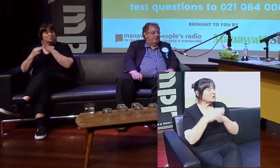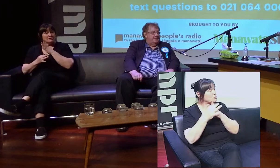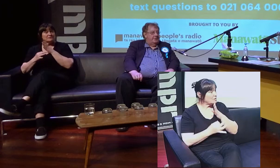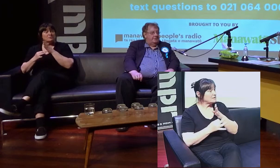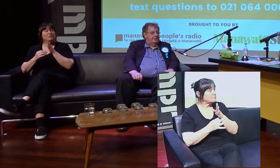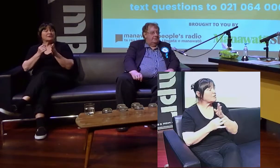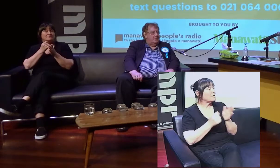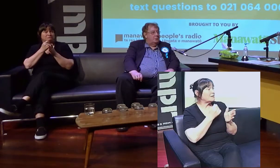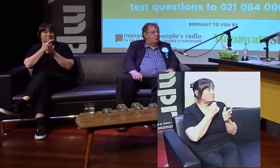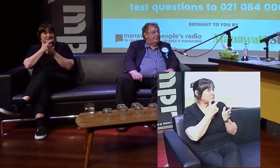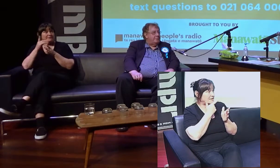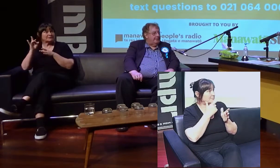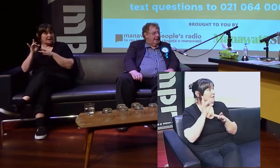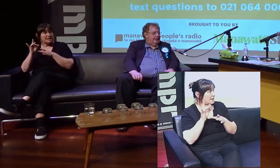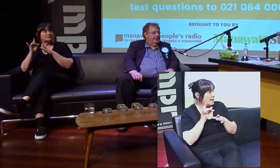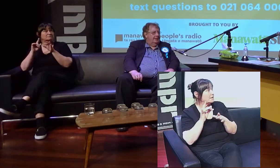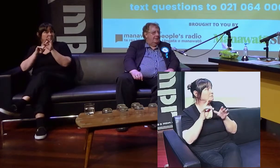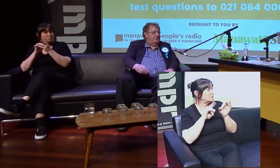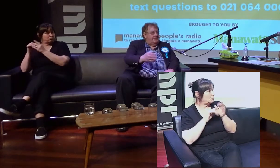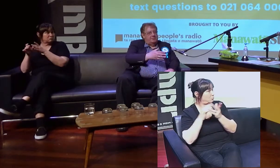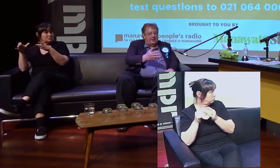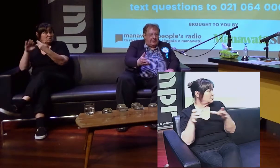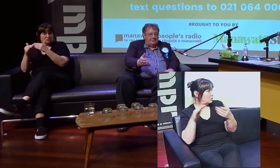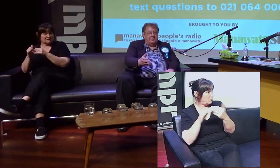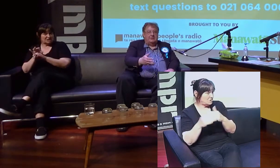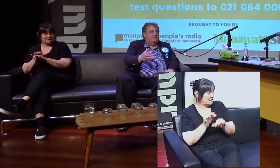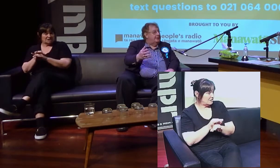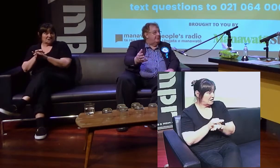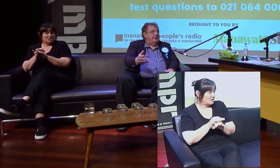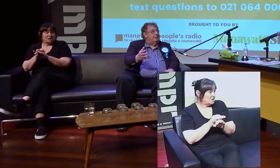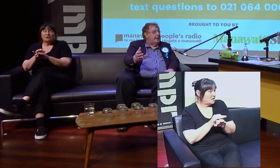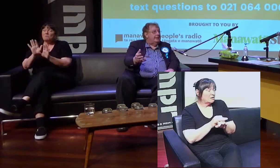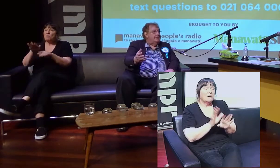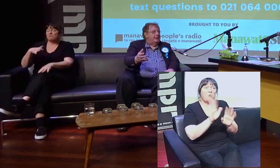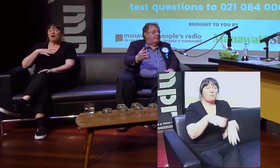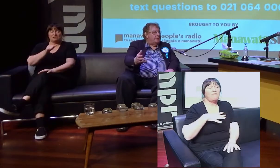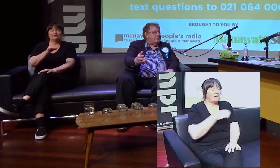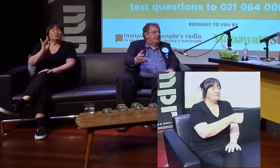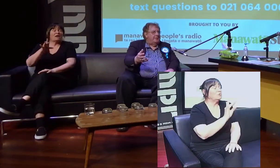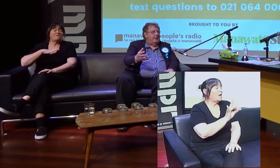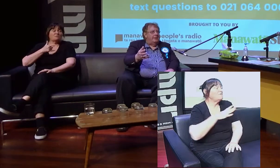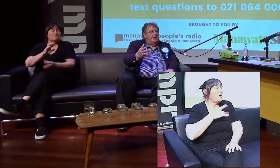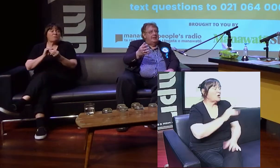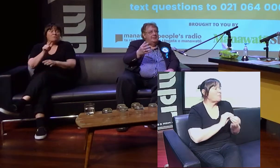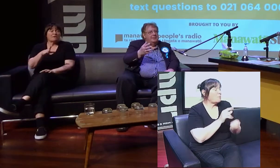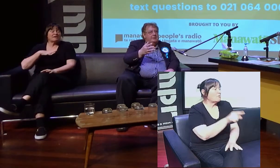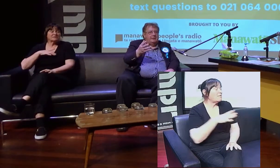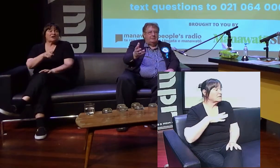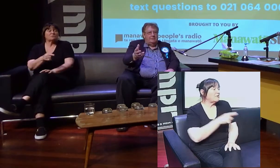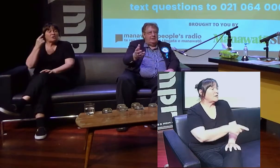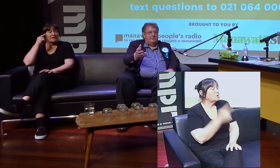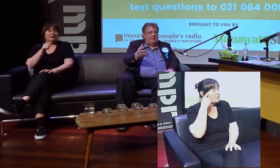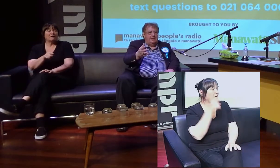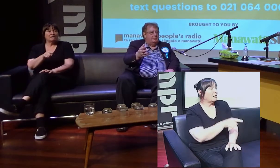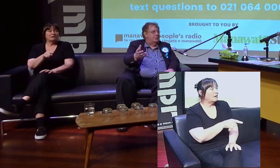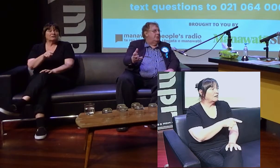problem with people who, whatever people are. If you happen to be gay, for example, that's fine. You're gay. We don't have a problem with that. We don't think that